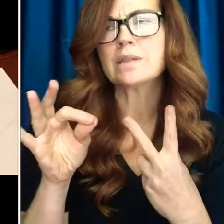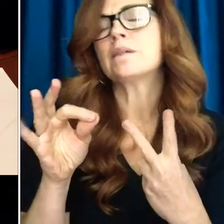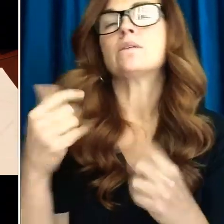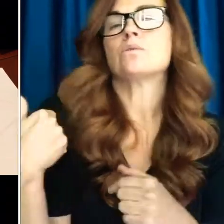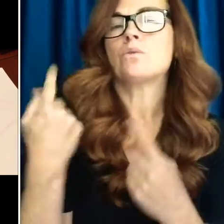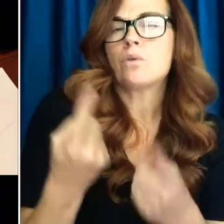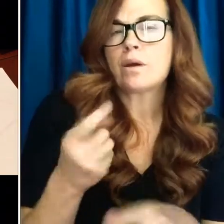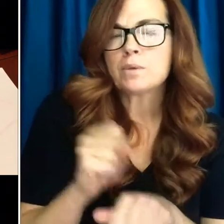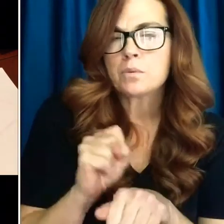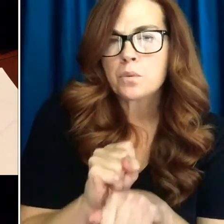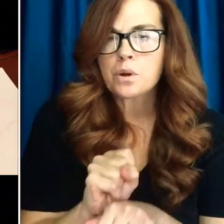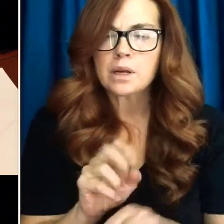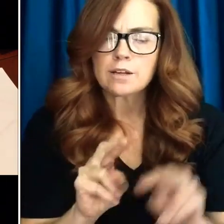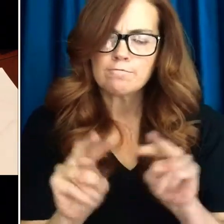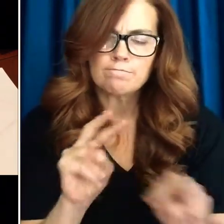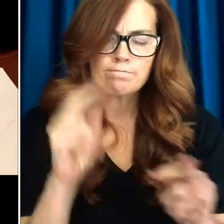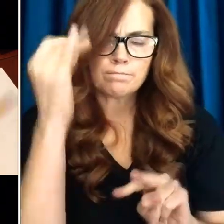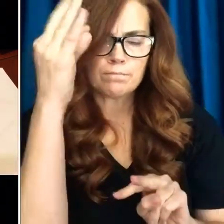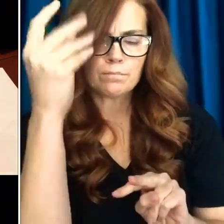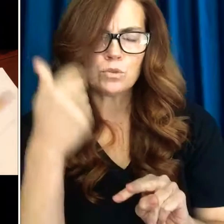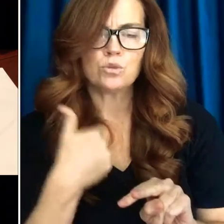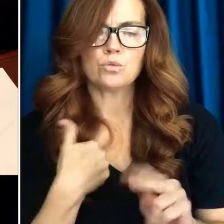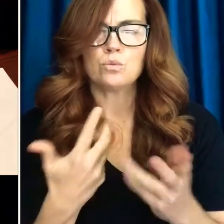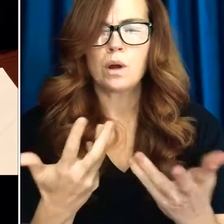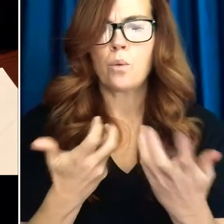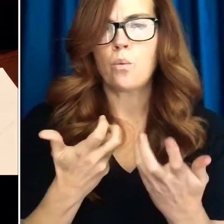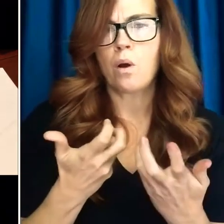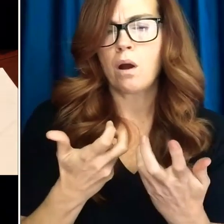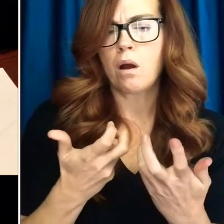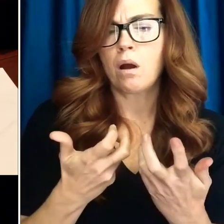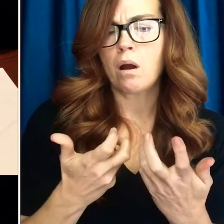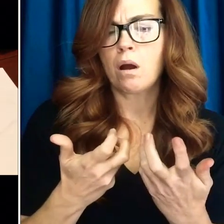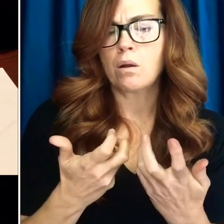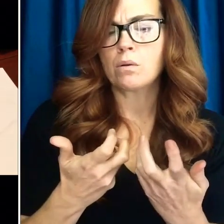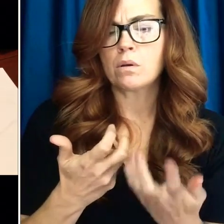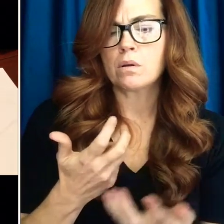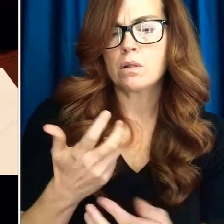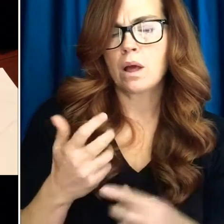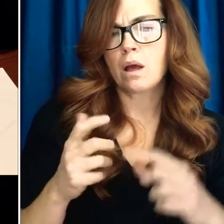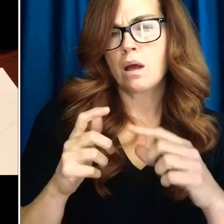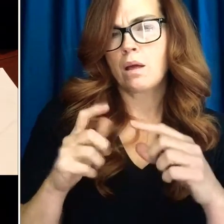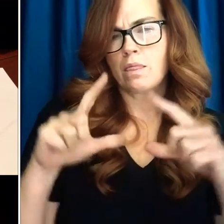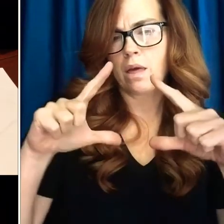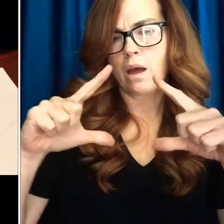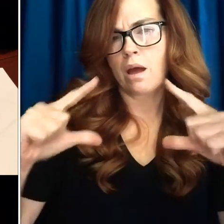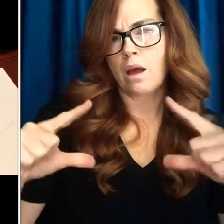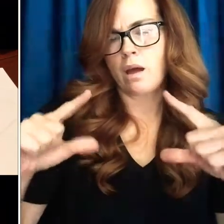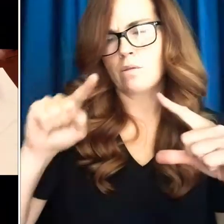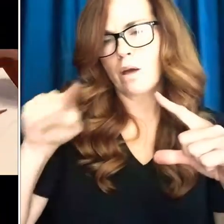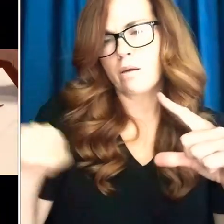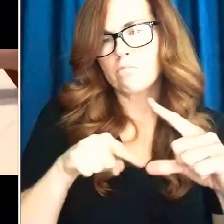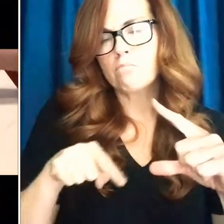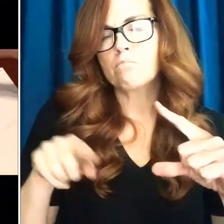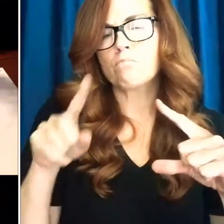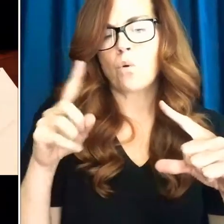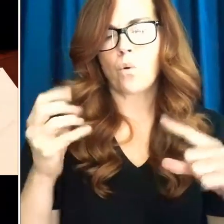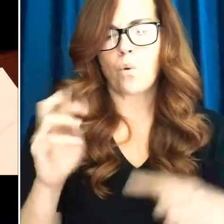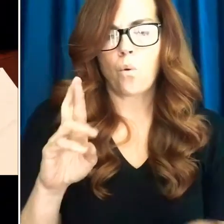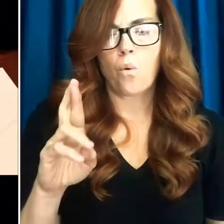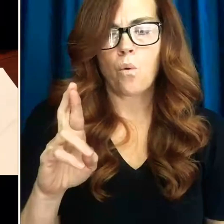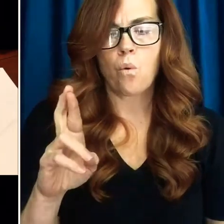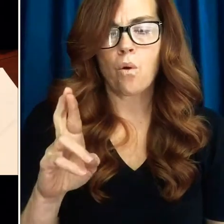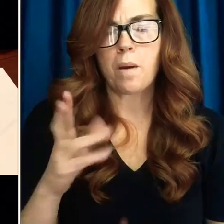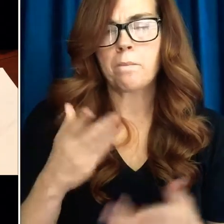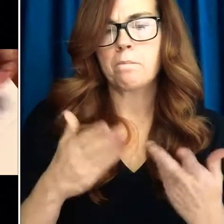time, I've been thinking about if I need to just use the outer edge of this, or if I actually want to